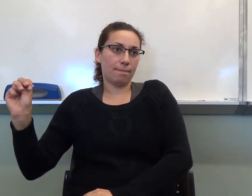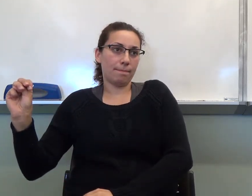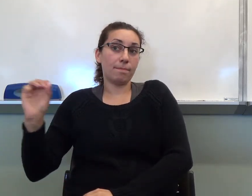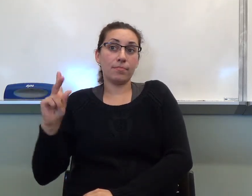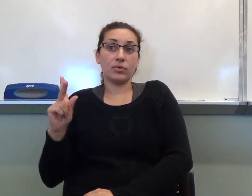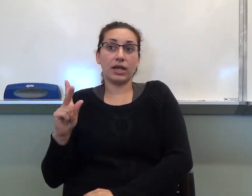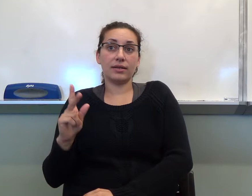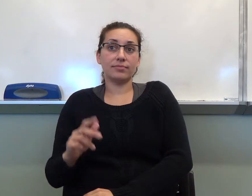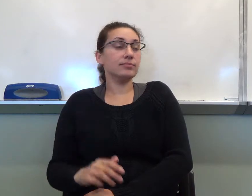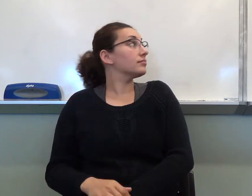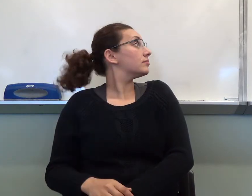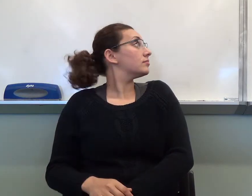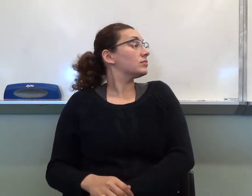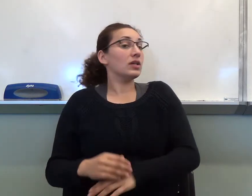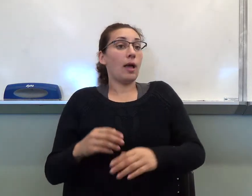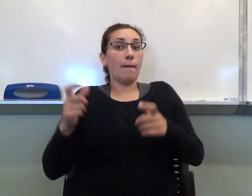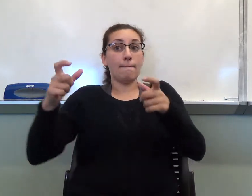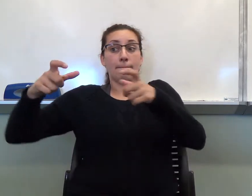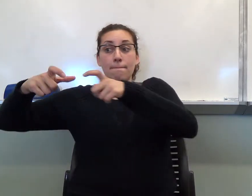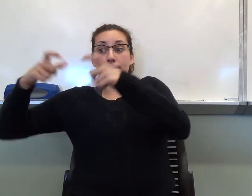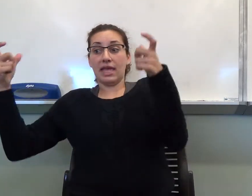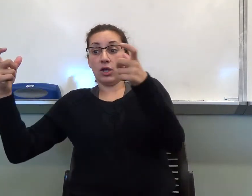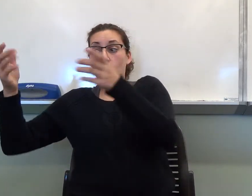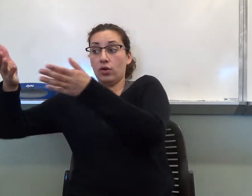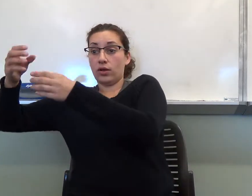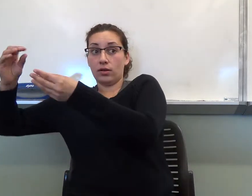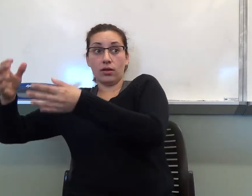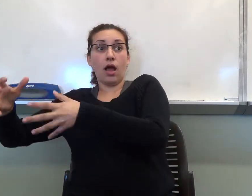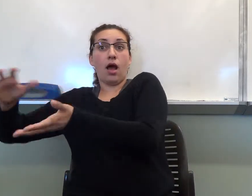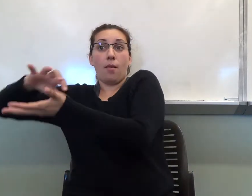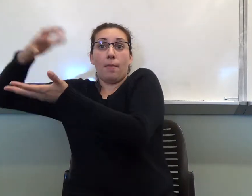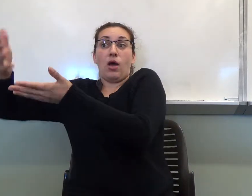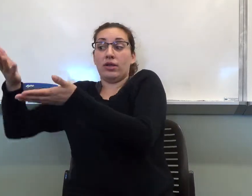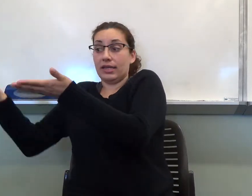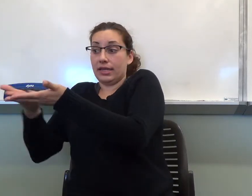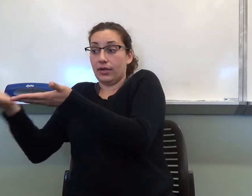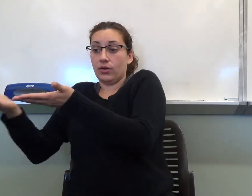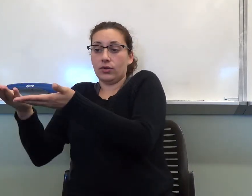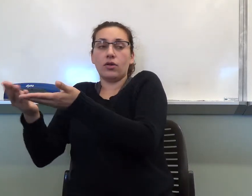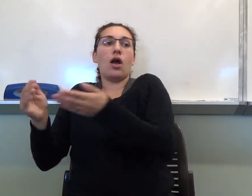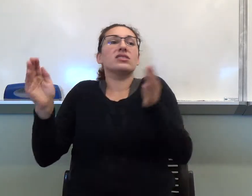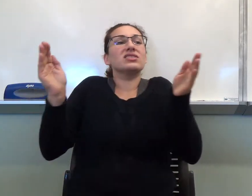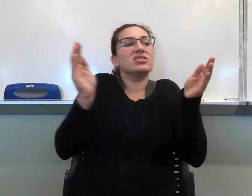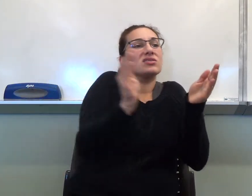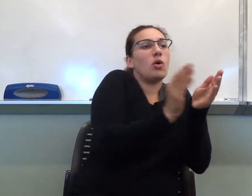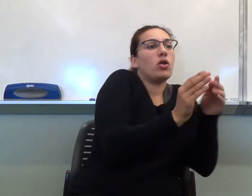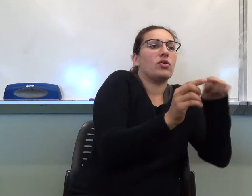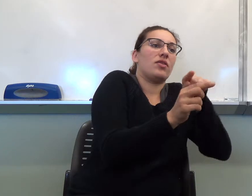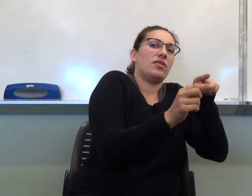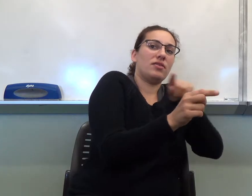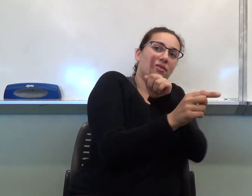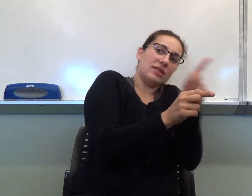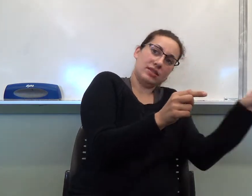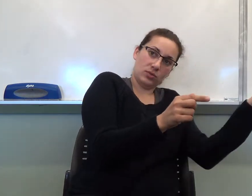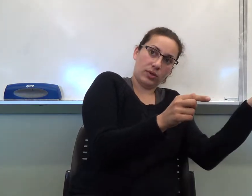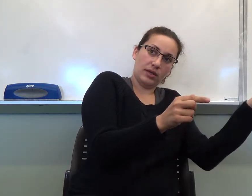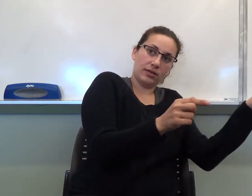So bigger this way, smaller this way. But the conversion is exactly the same. You can use the conversion factors if you